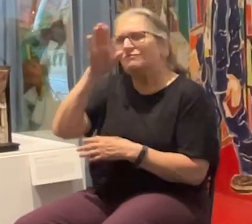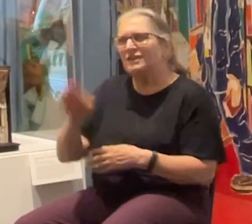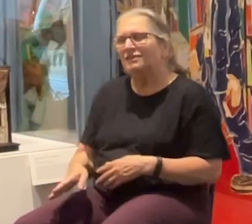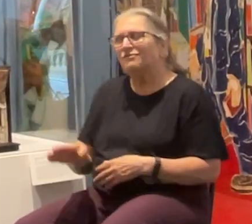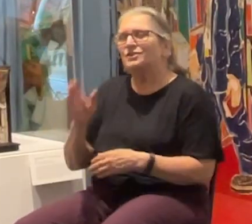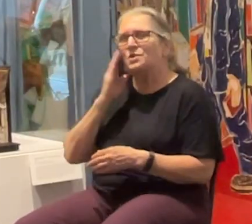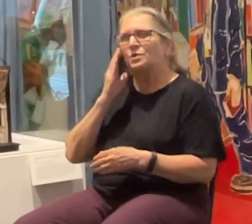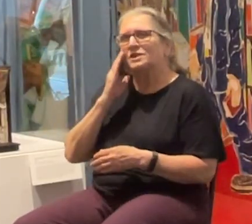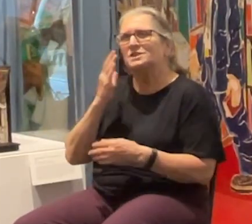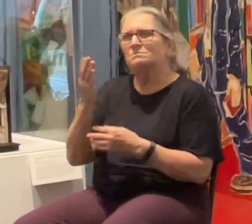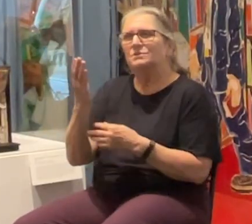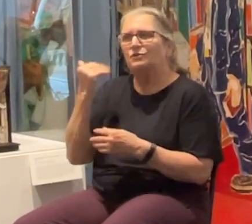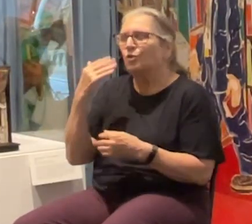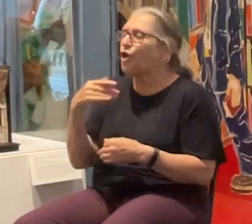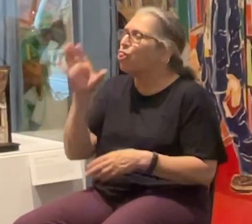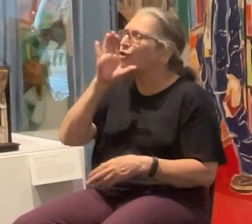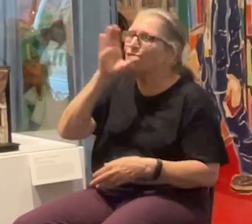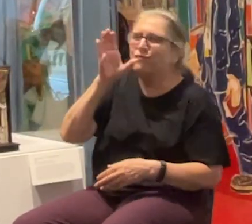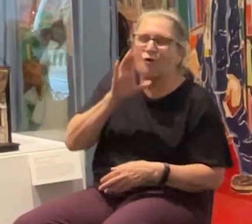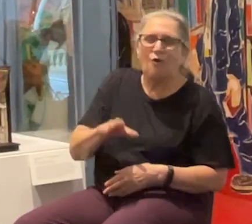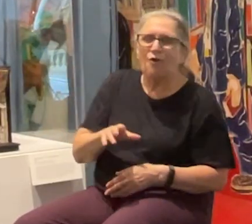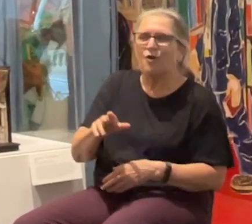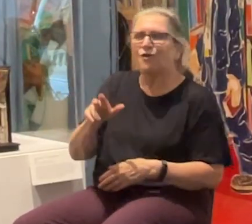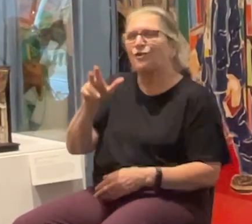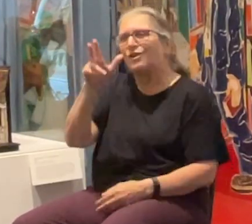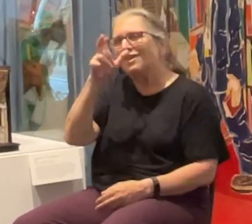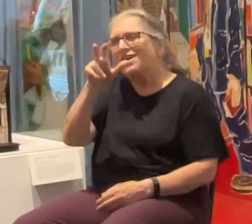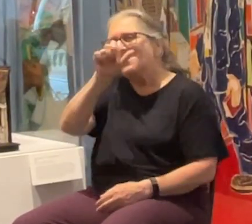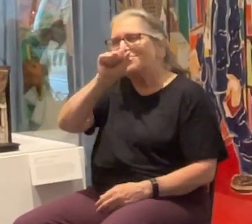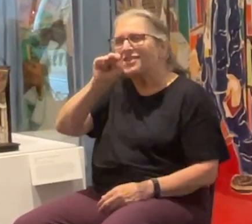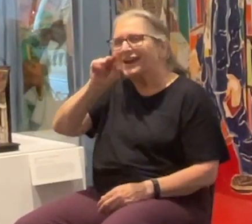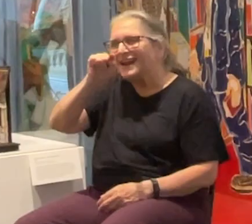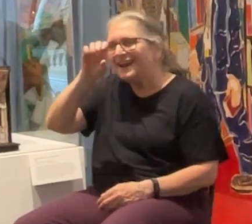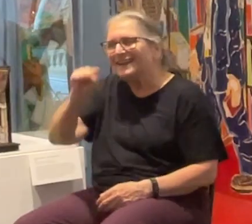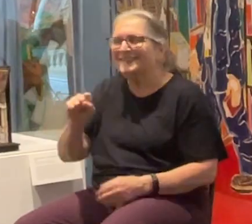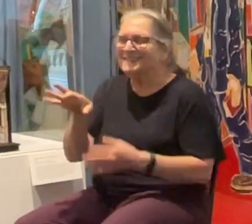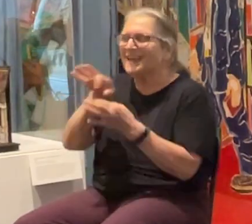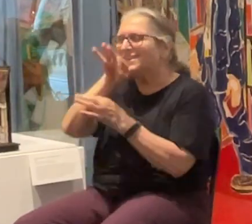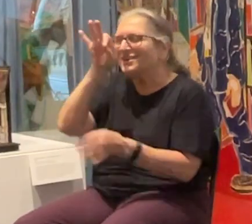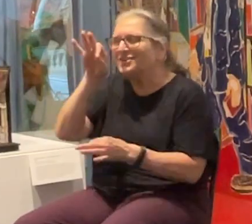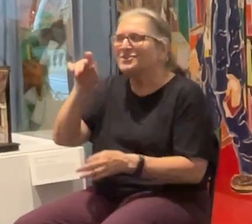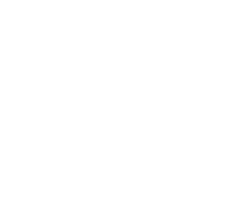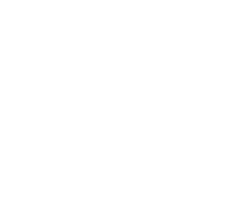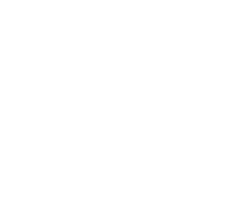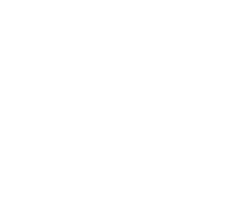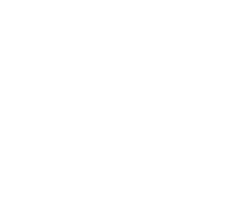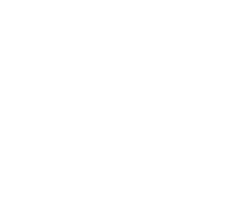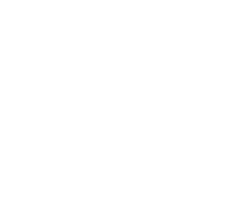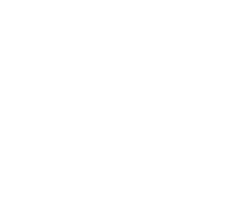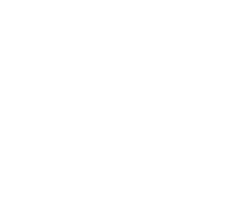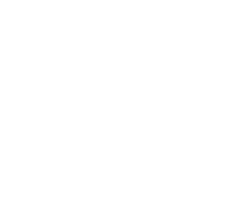the carpenter ants and the queen bee and the glossy rats. So